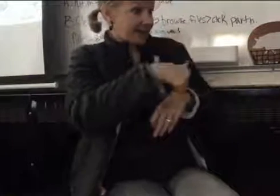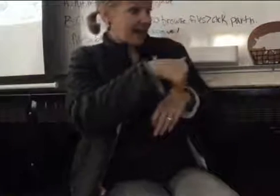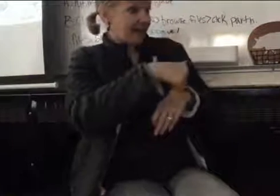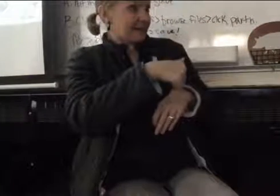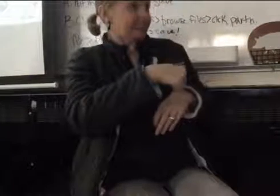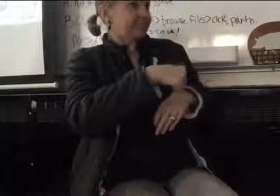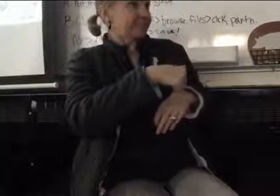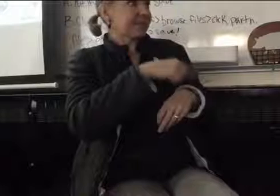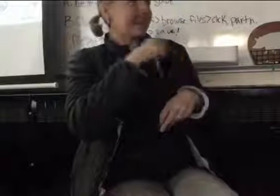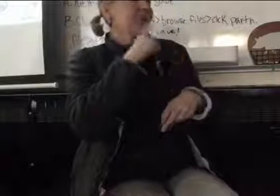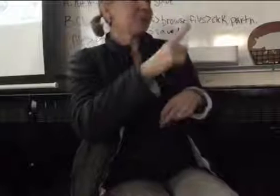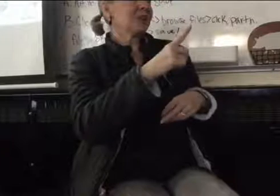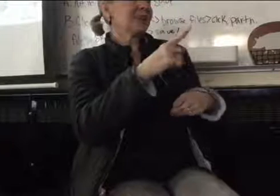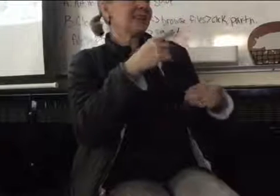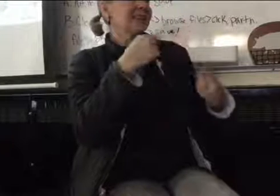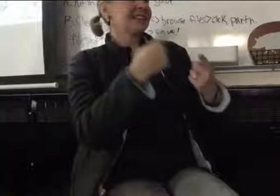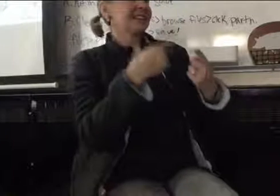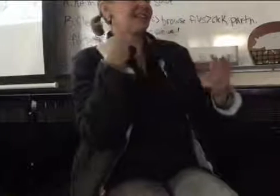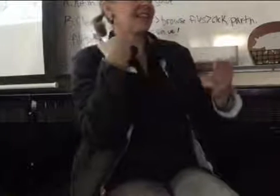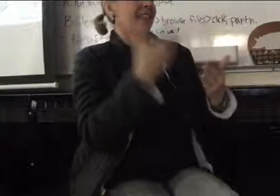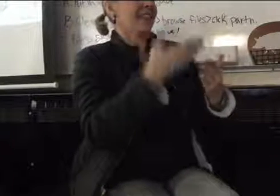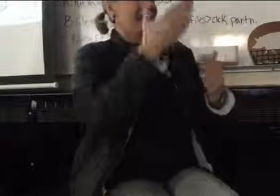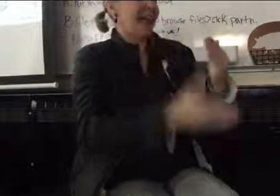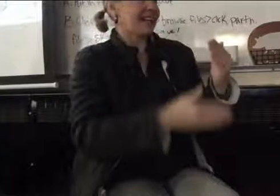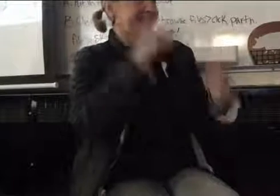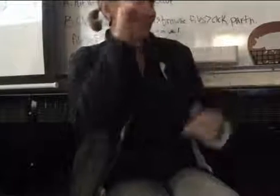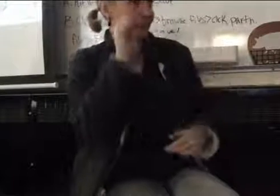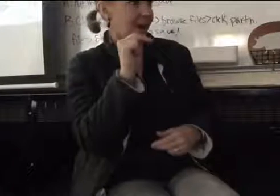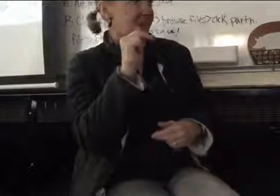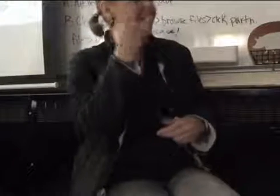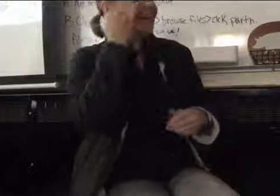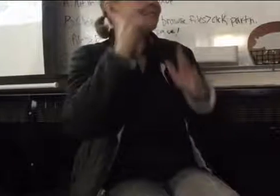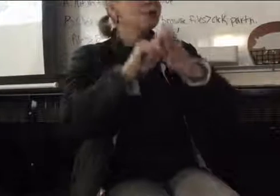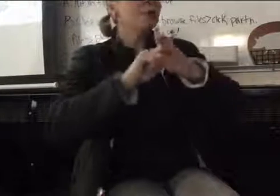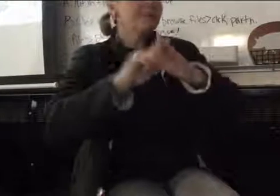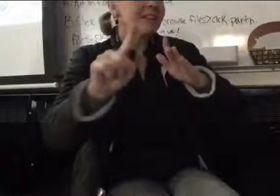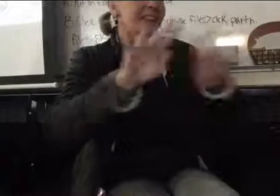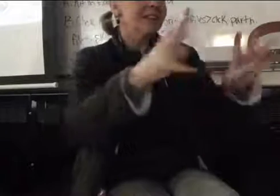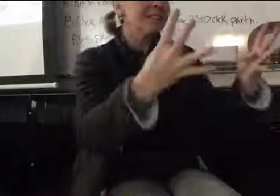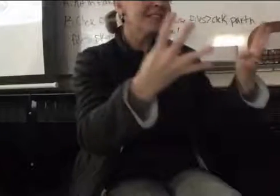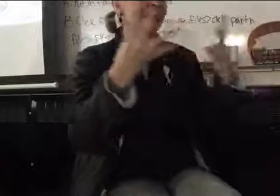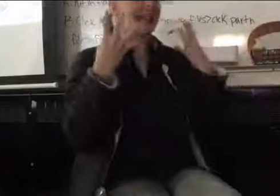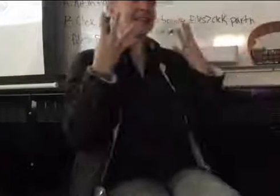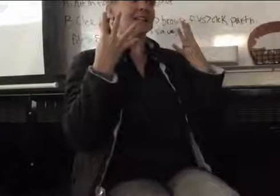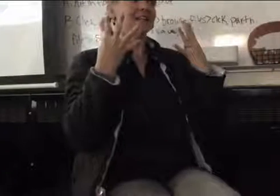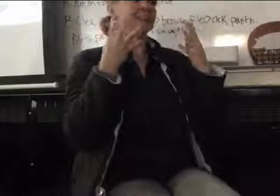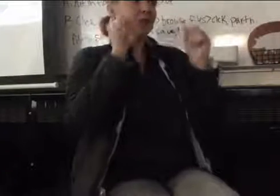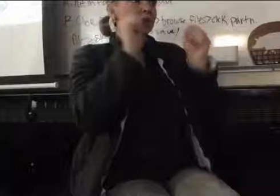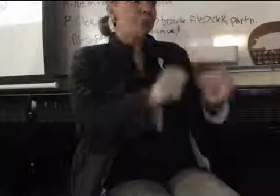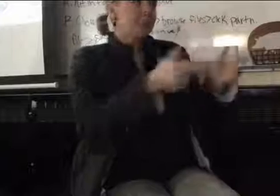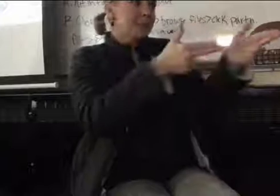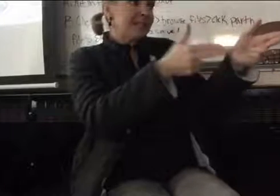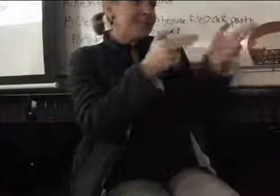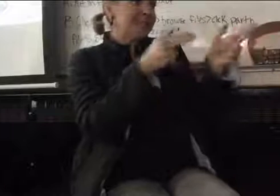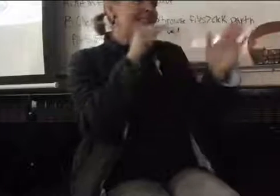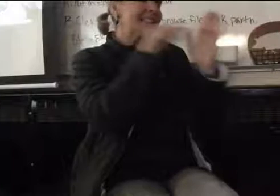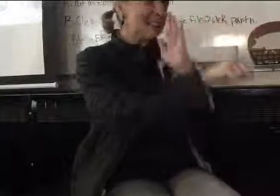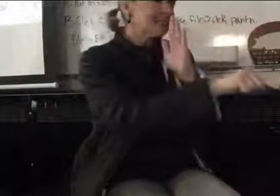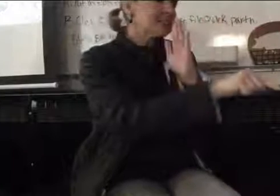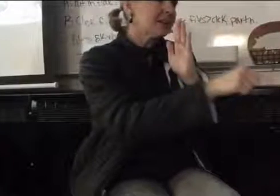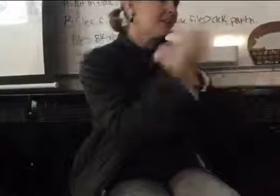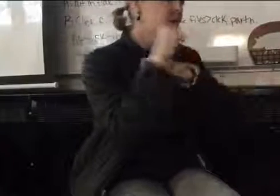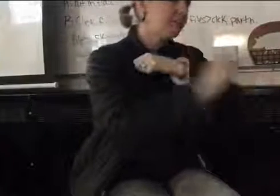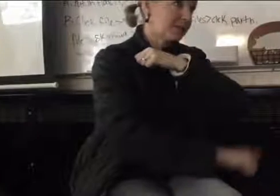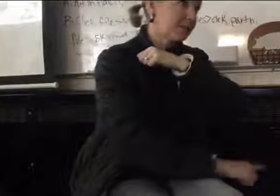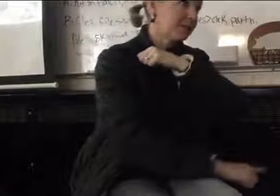and really up until the end of Vietnam, if you deserted and you fled, you could be shot and killed. And so at this line